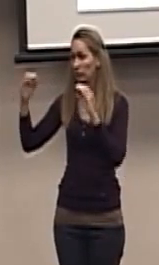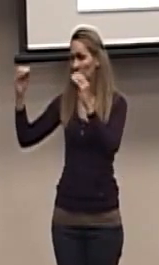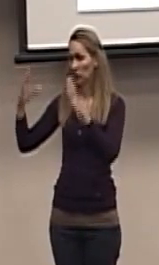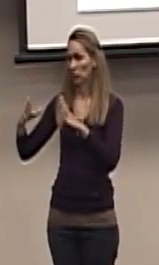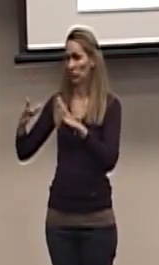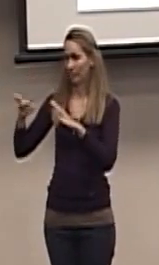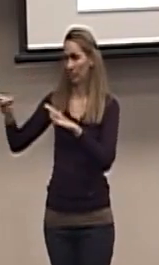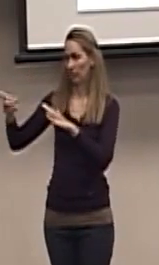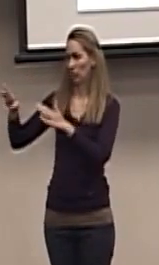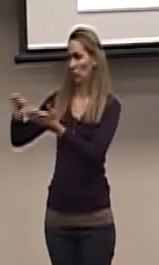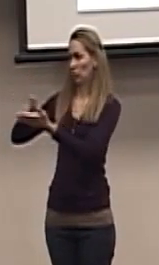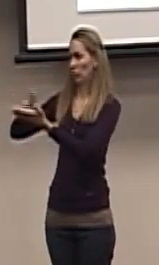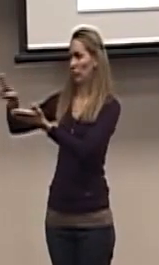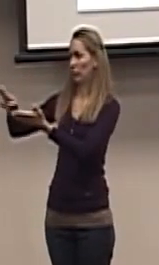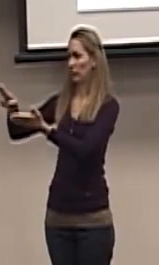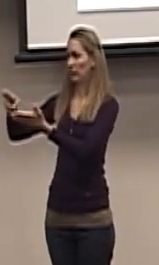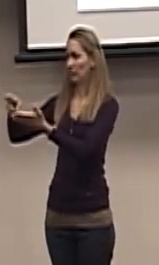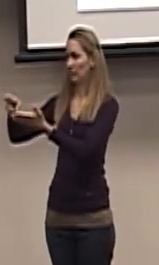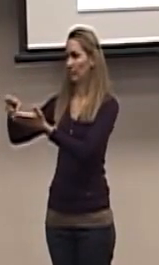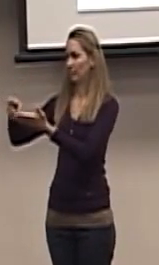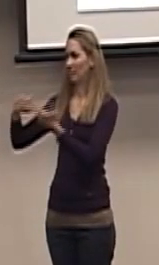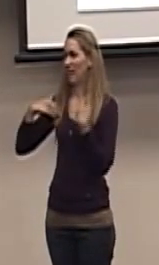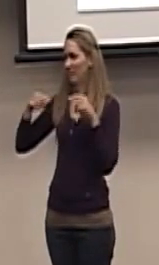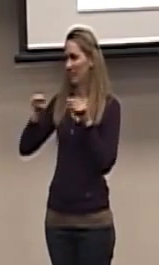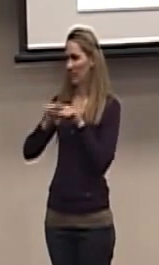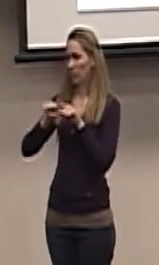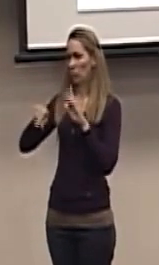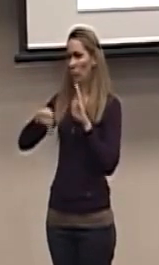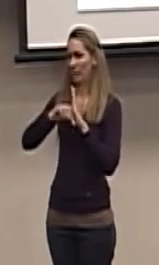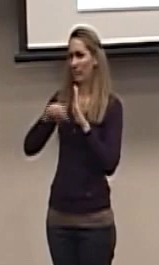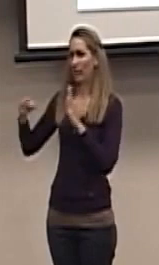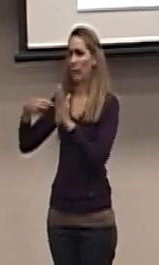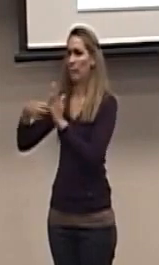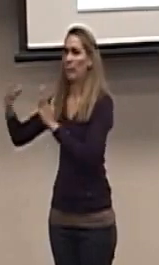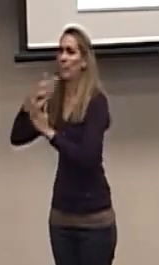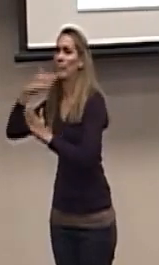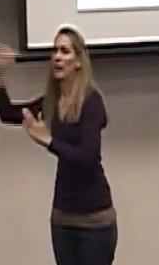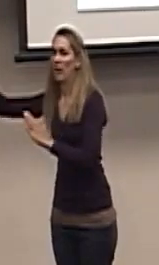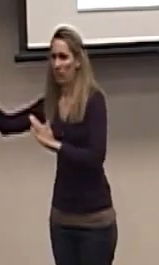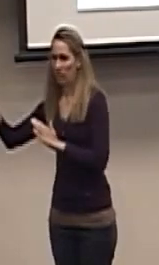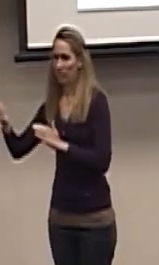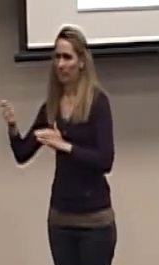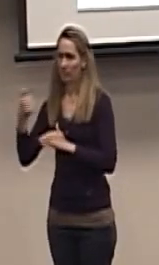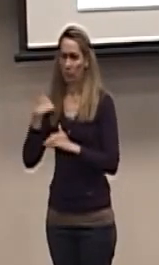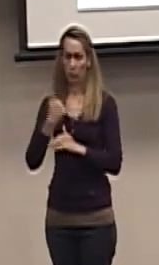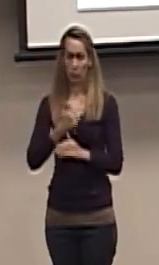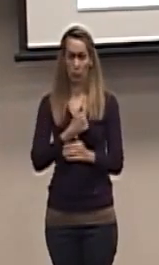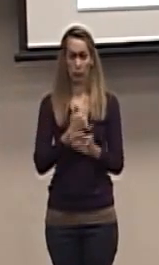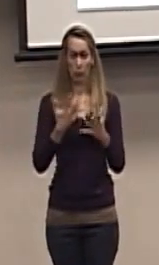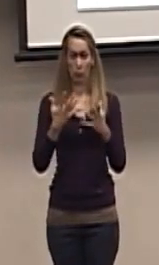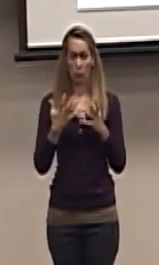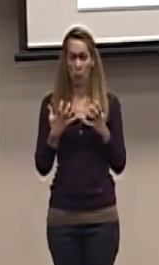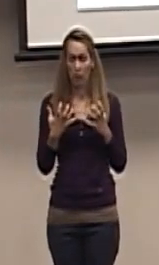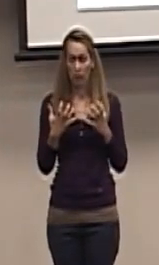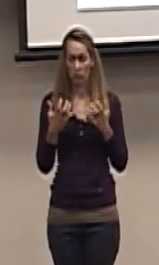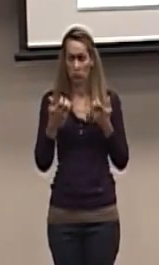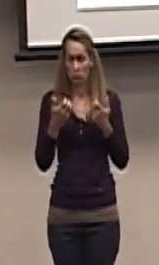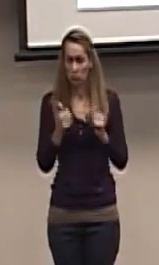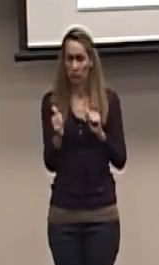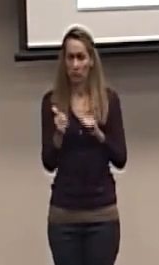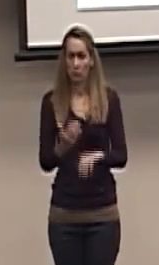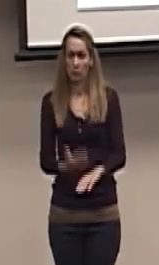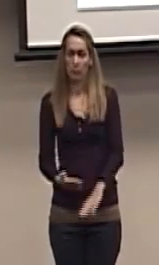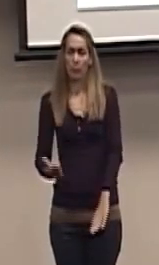as compared to those working in the Ghana Bible College. And we are in an effort to also seek to